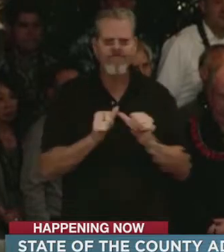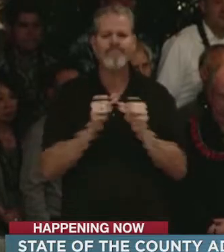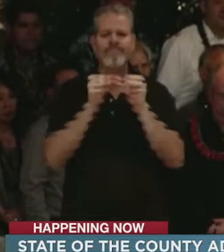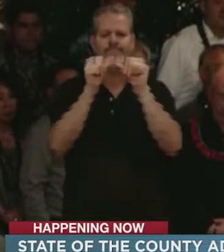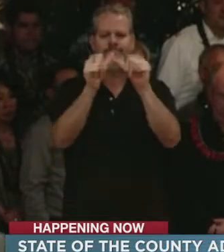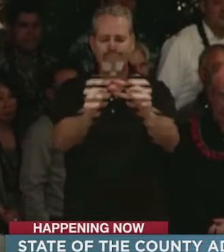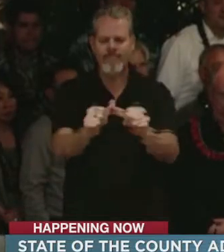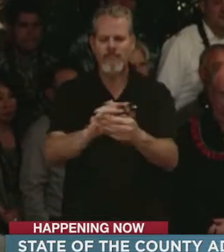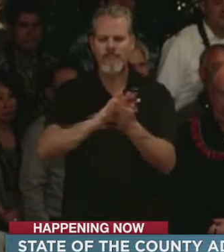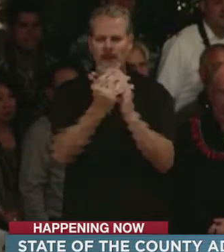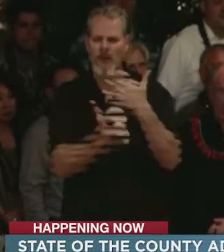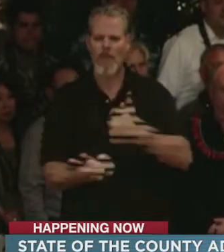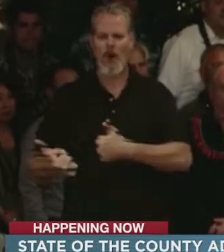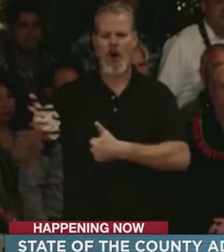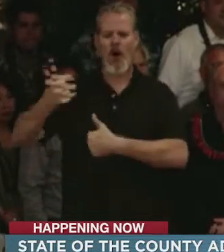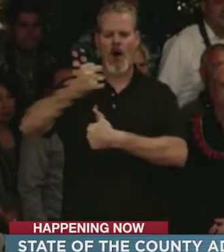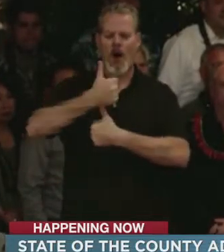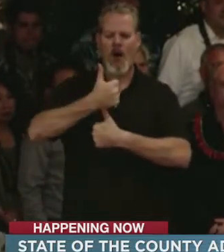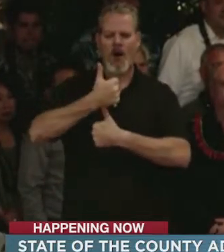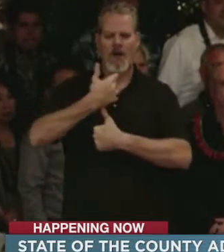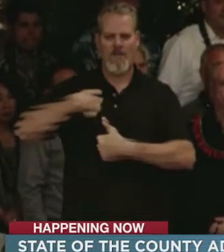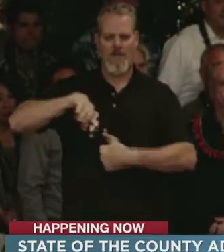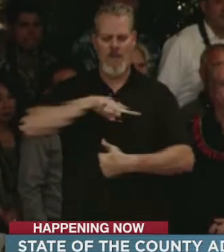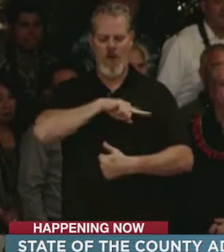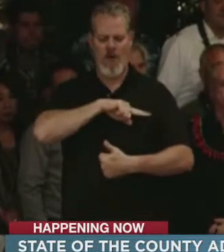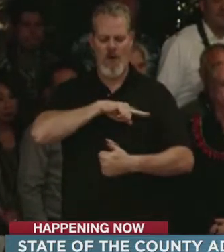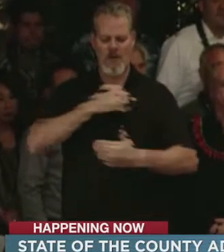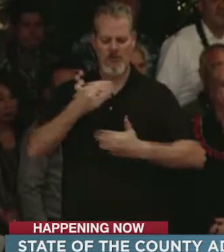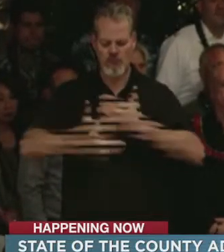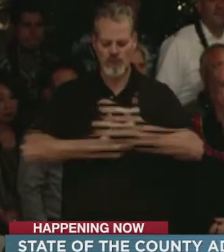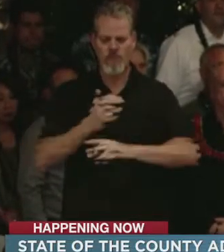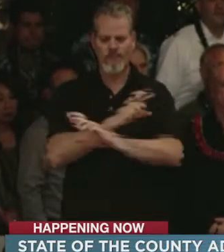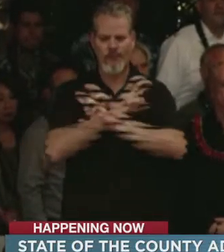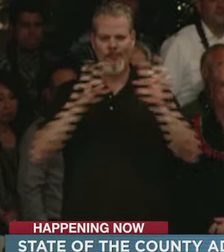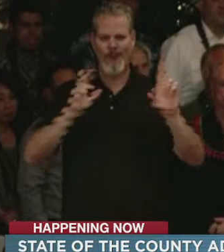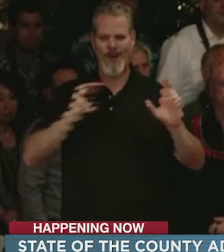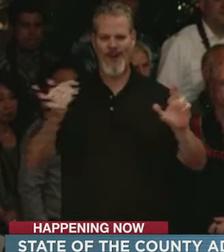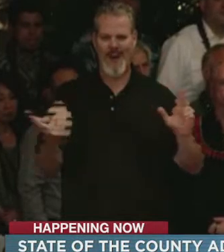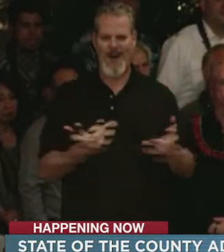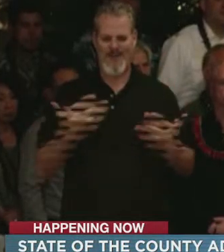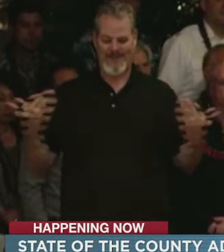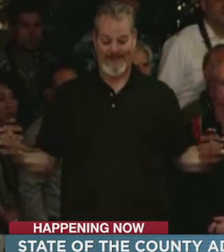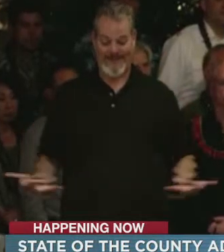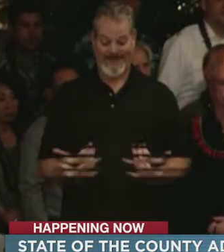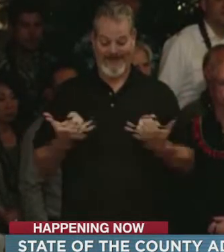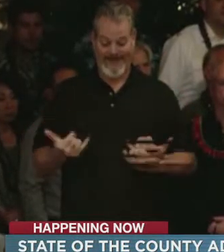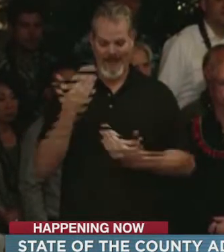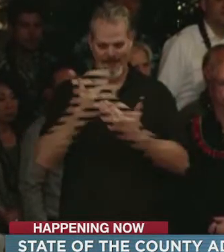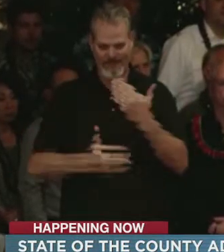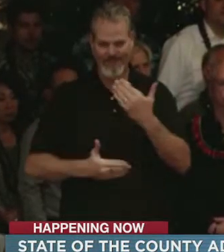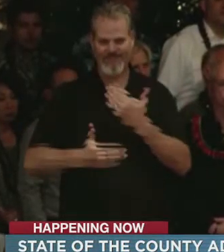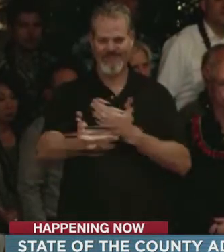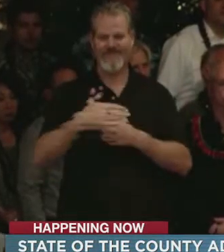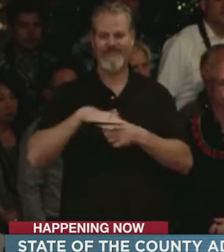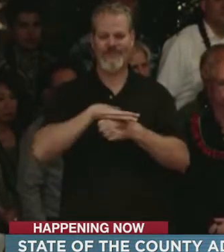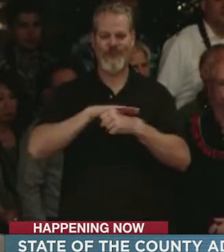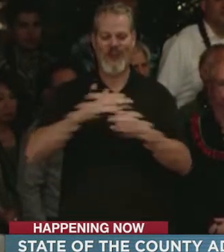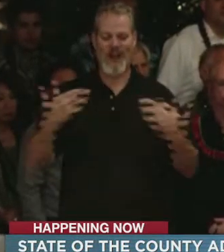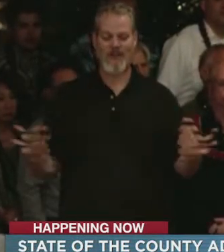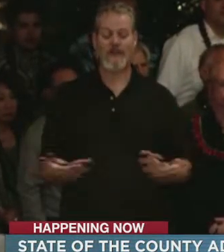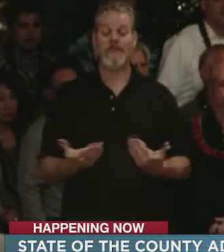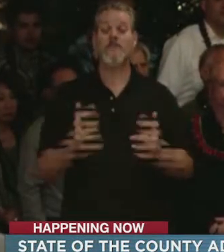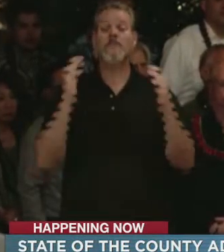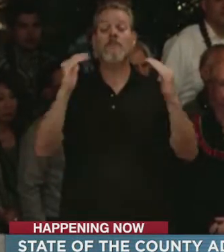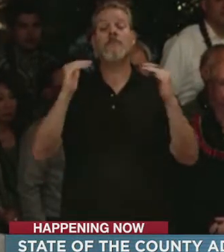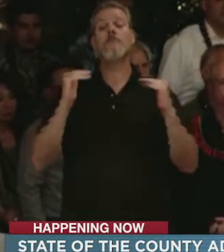be a priority for us as we prepare our present for the long-term future of our county. Next, let's talk